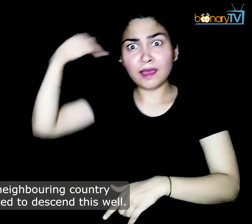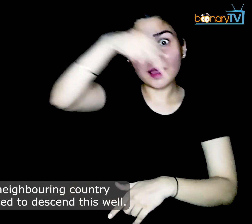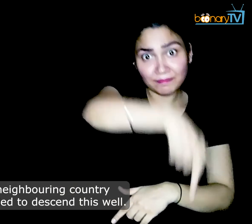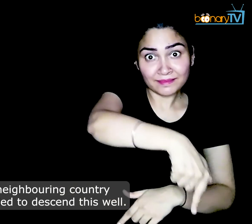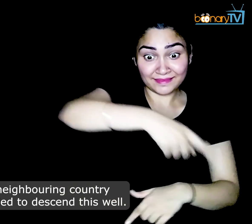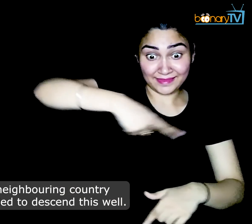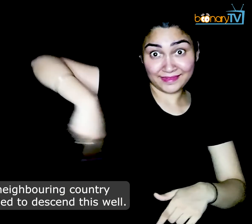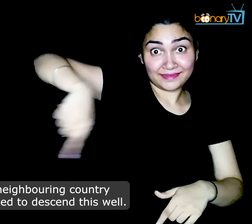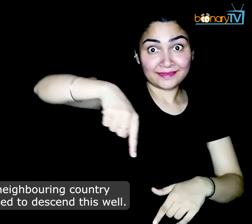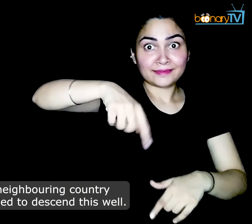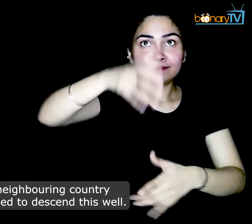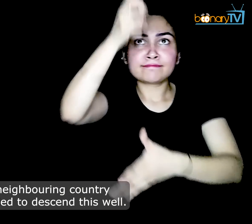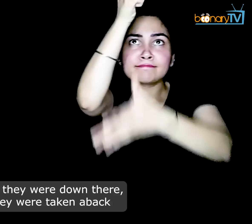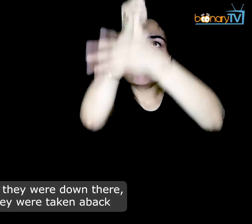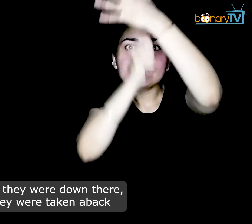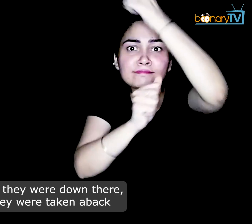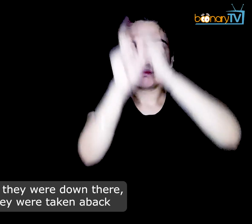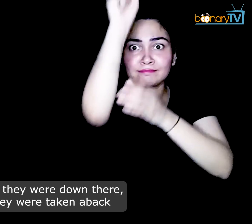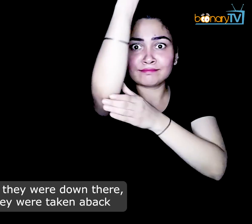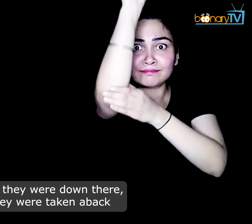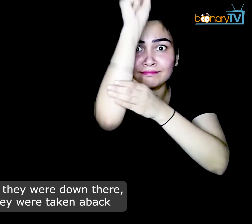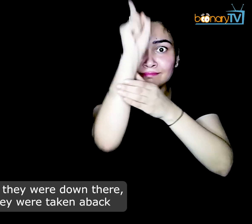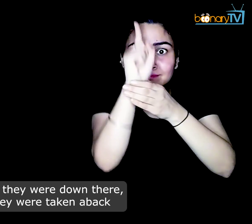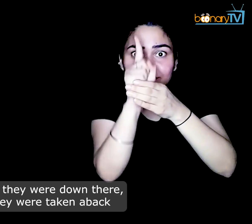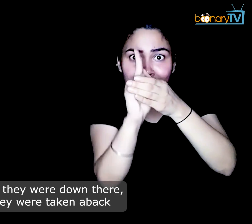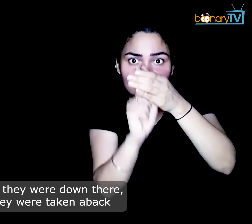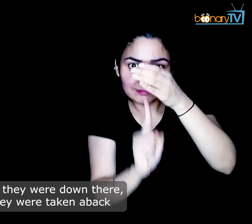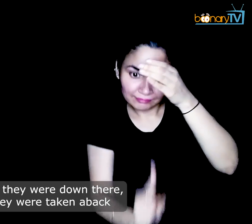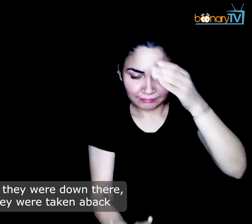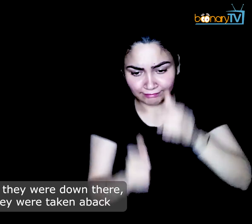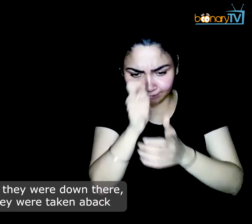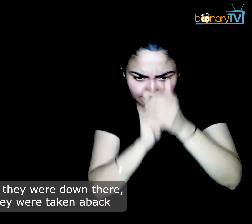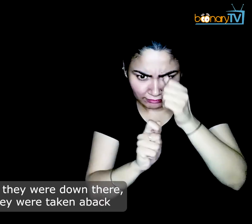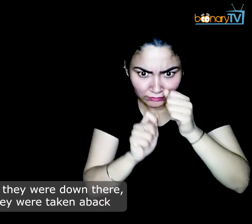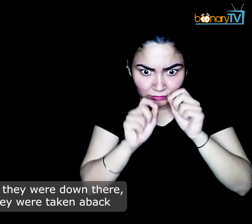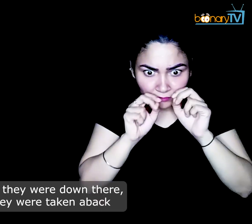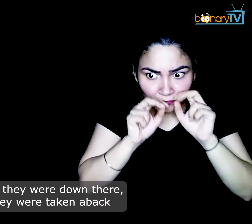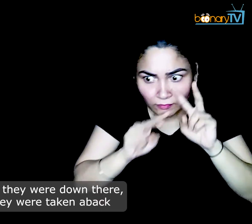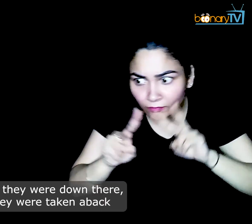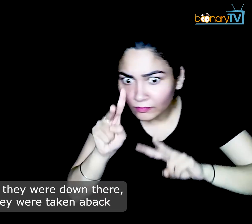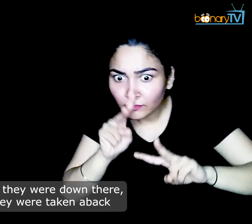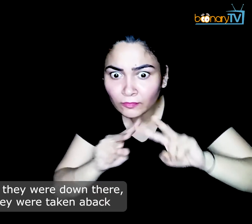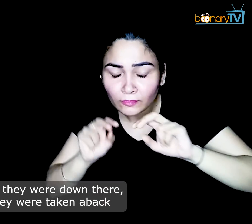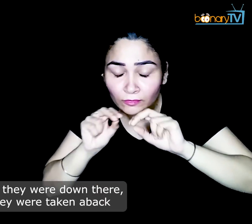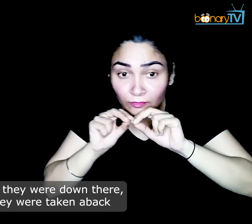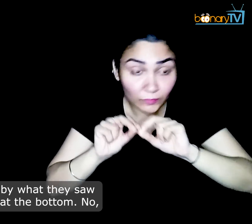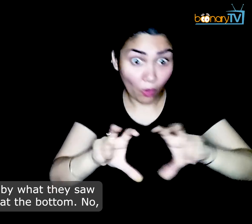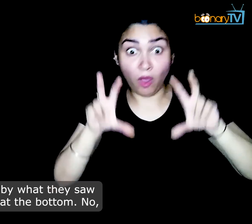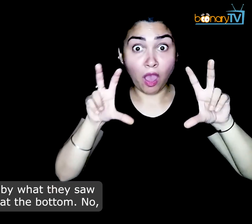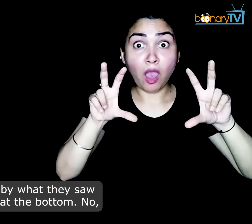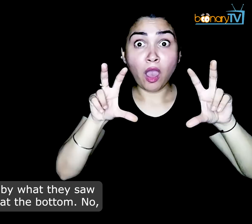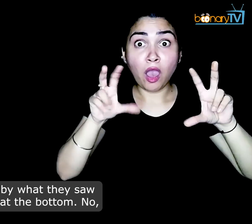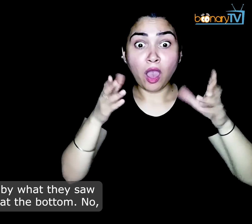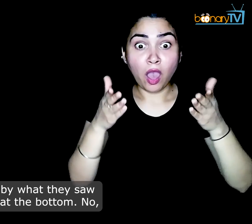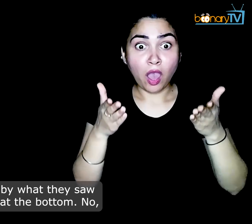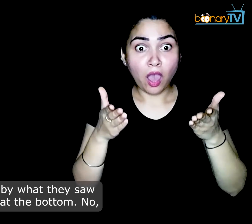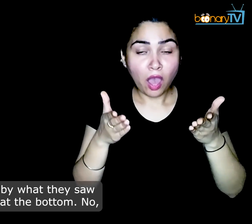this well. Once they were down there, they were taken aback by what they saw at the bottom.